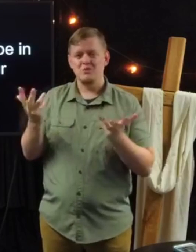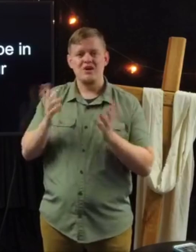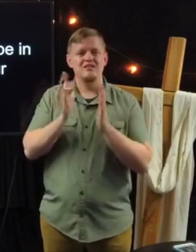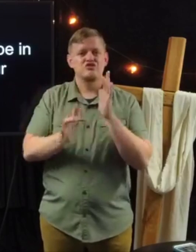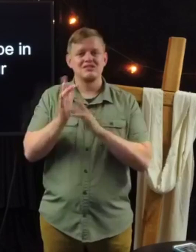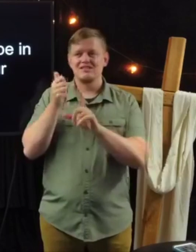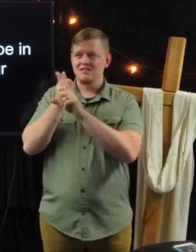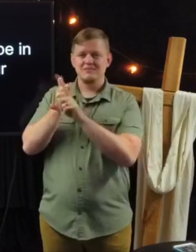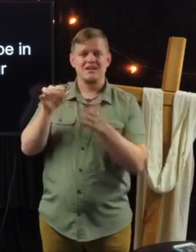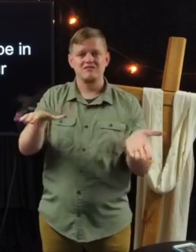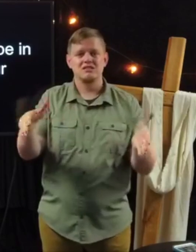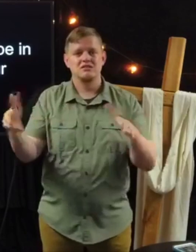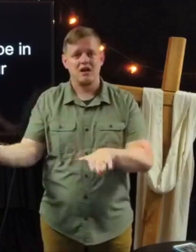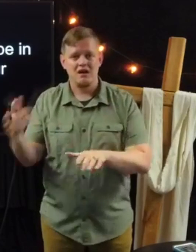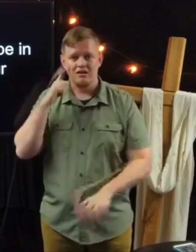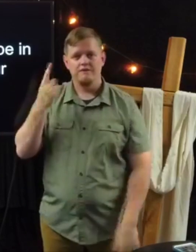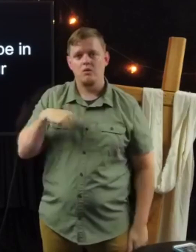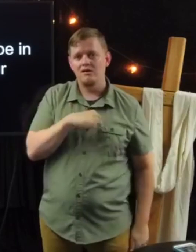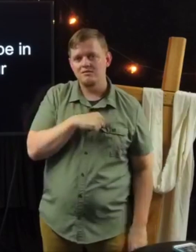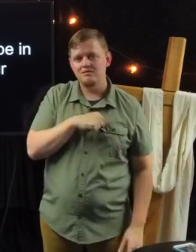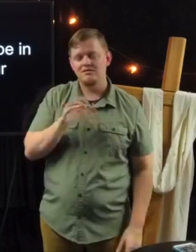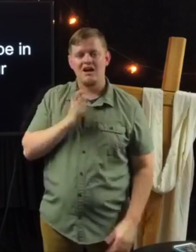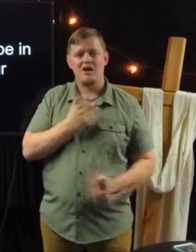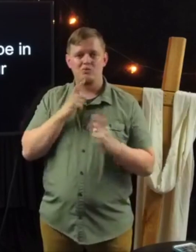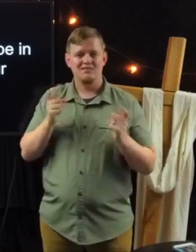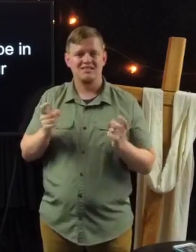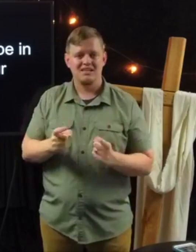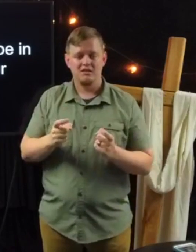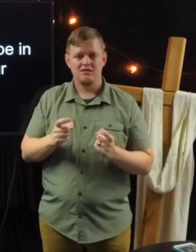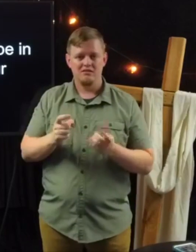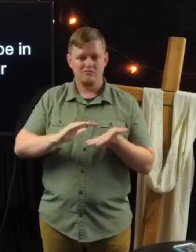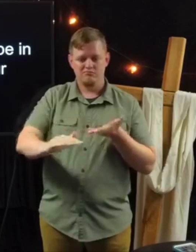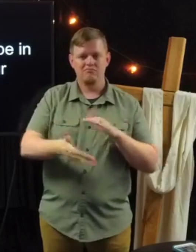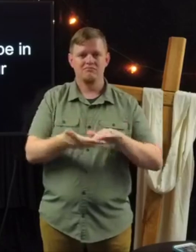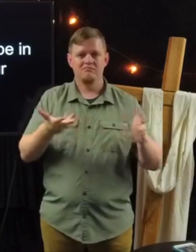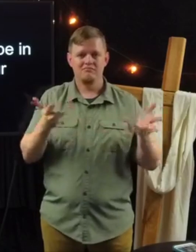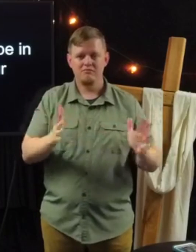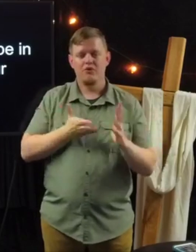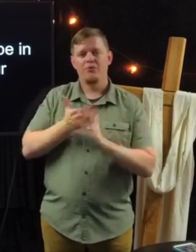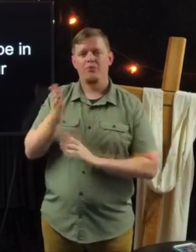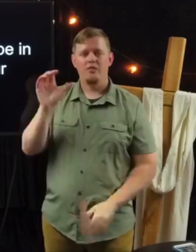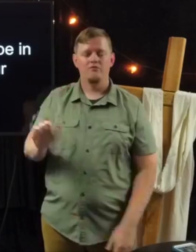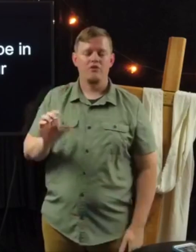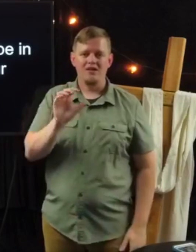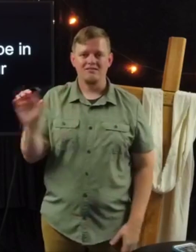You know, the gospel says that Jesus died for us, and our sins have been forgiven through the